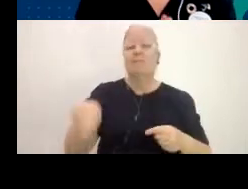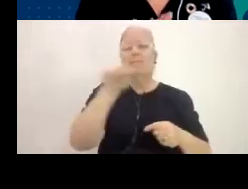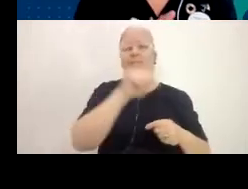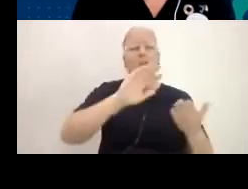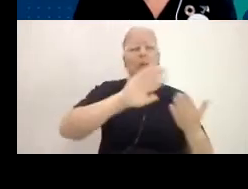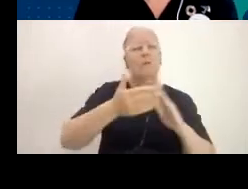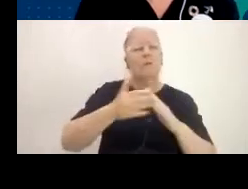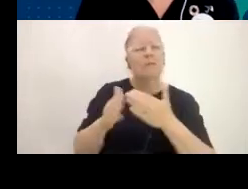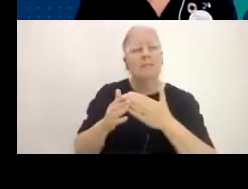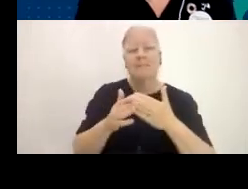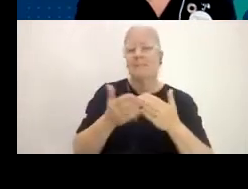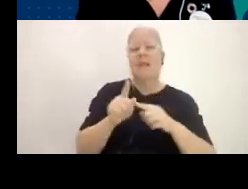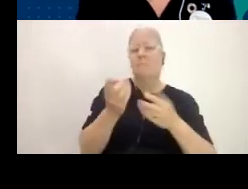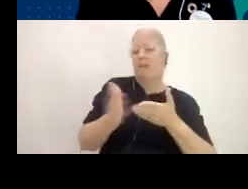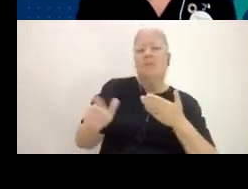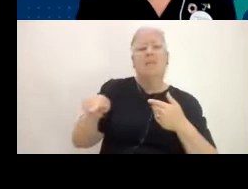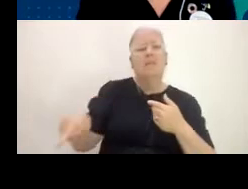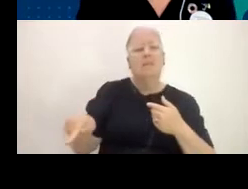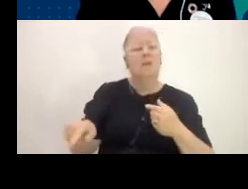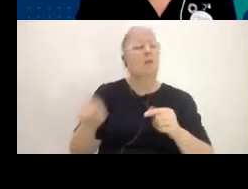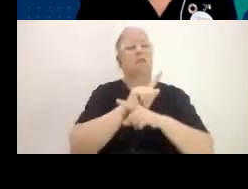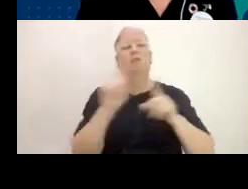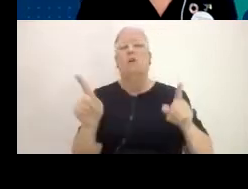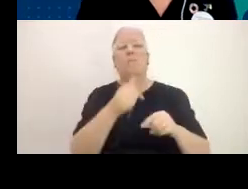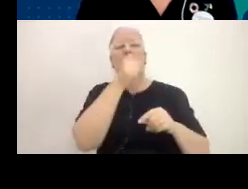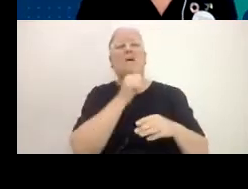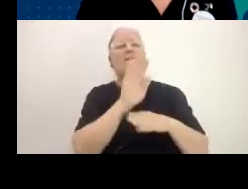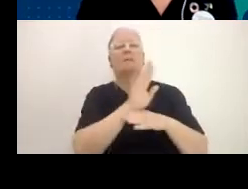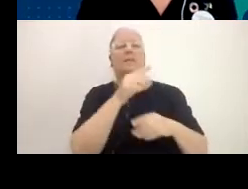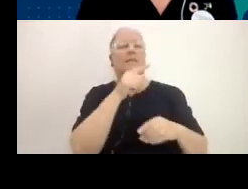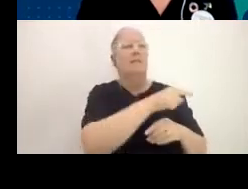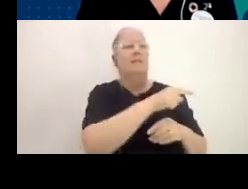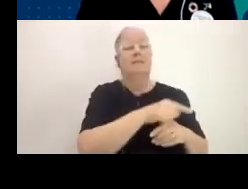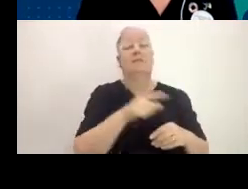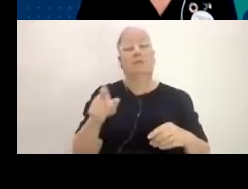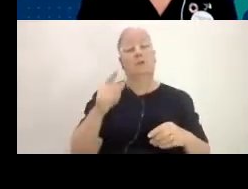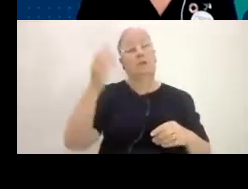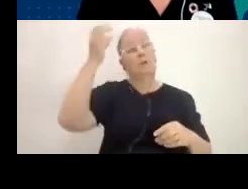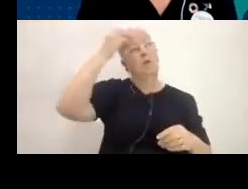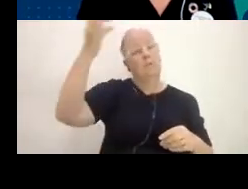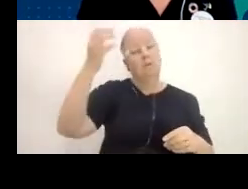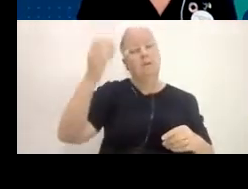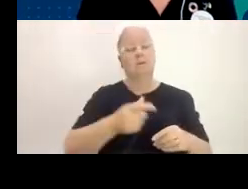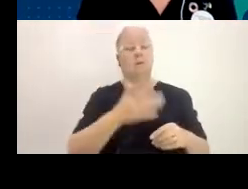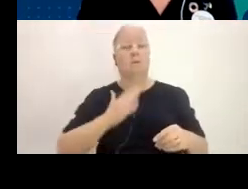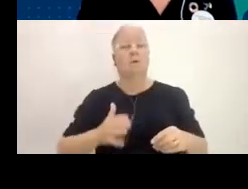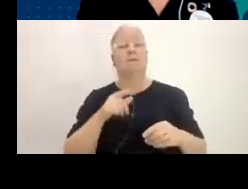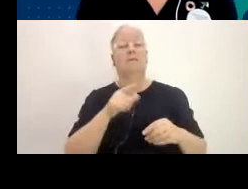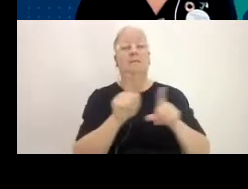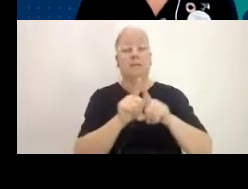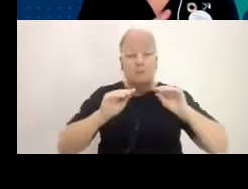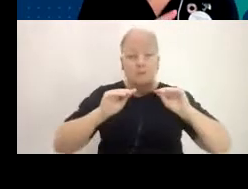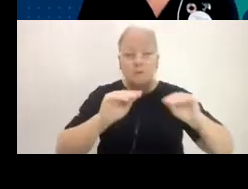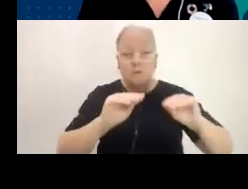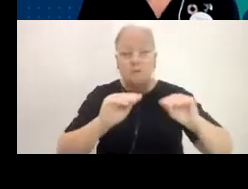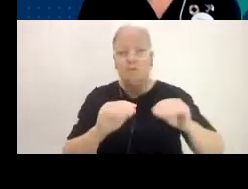than resorting to privatization. At the same time, the government needs to allocate resources to educate and inform